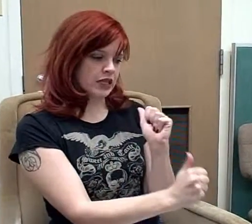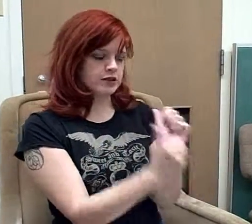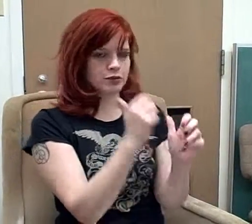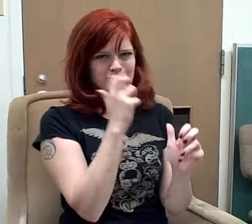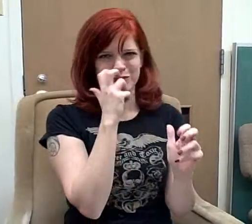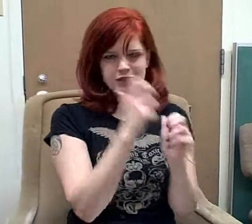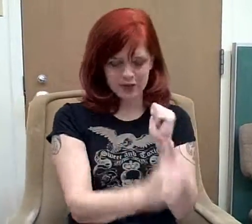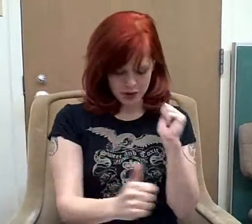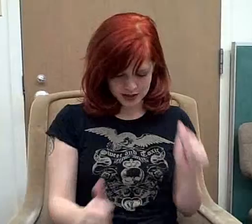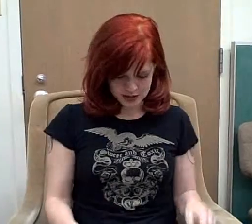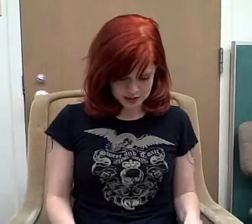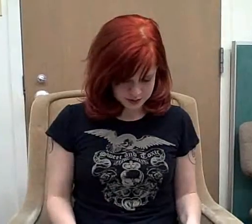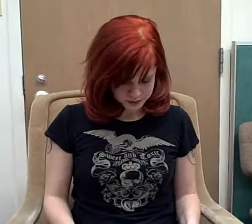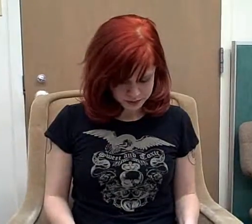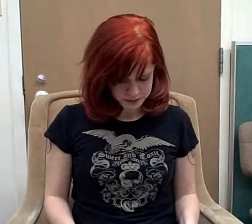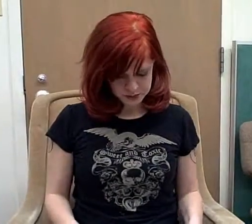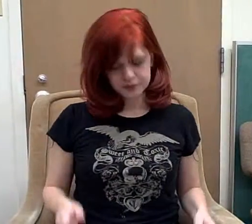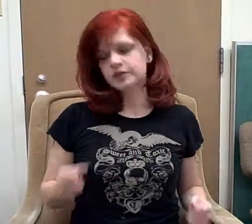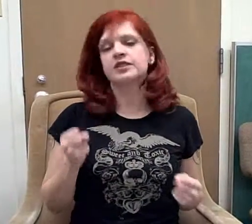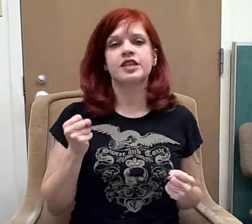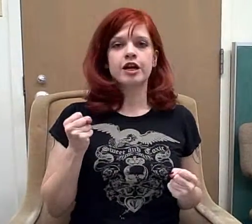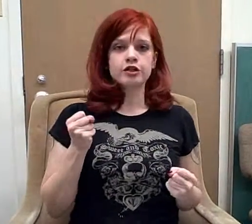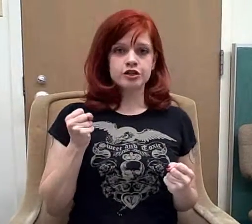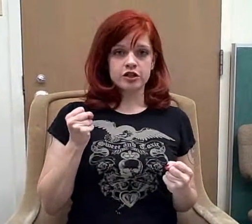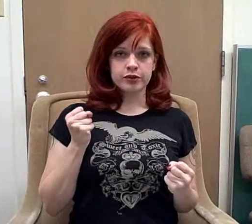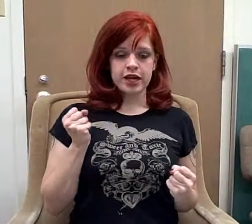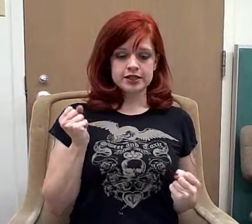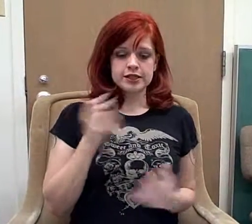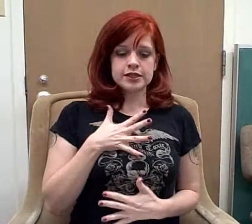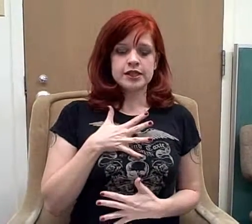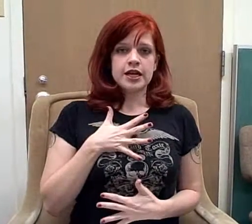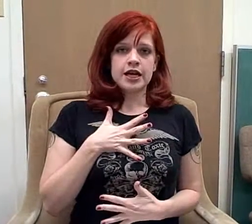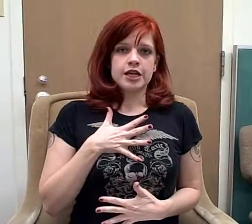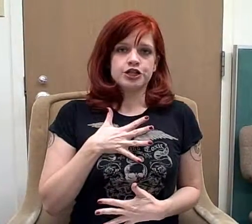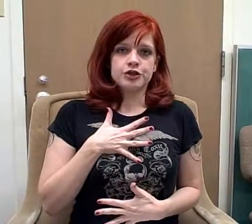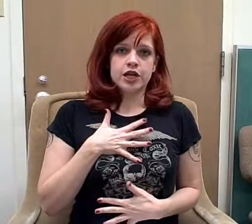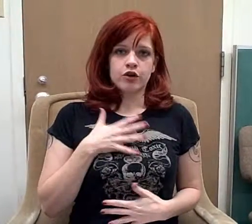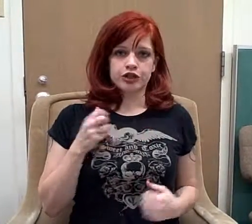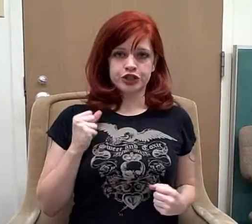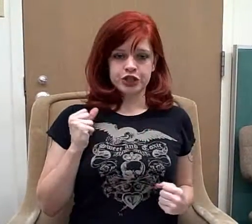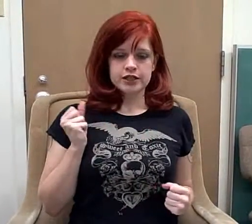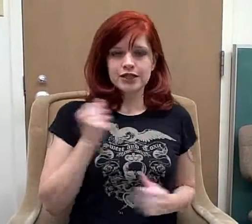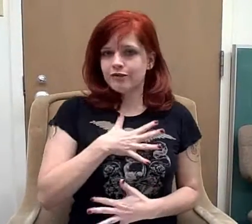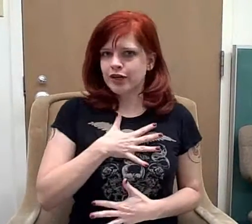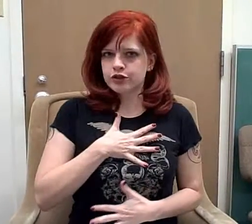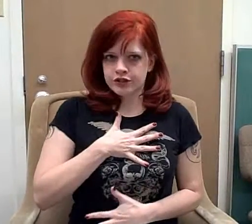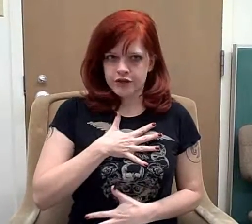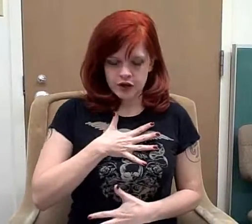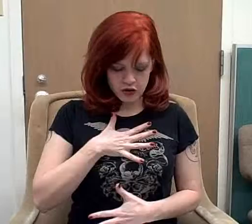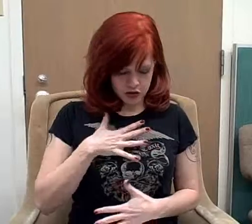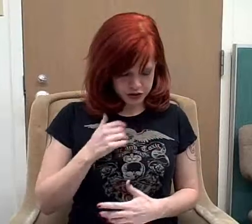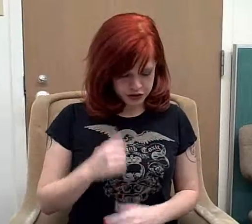It's one of those ones you have to practice. Scared starts with S's and shoots out across your chest, like fingers of fear across your